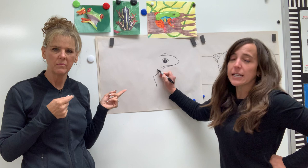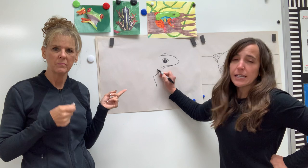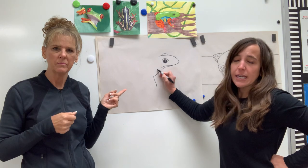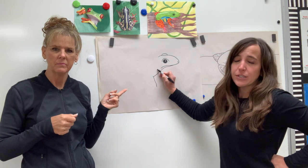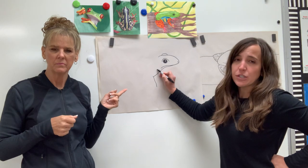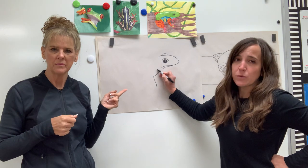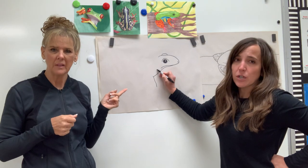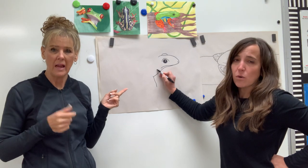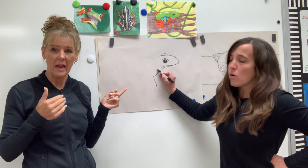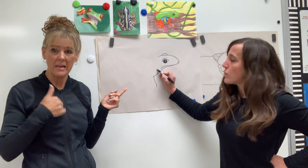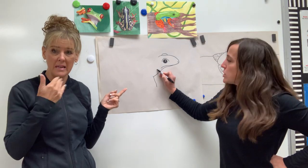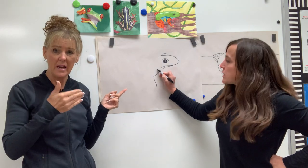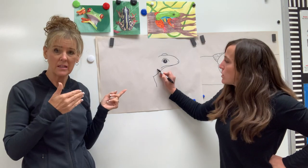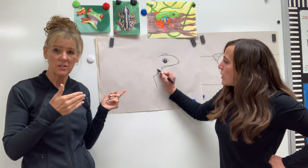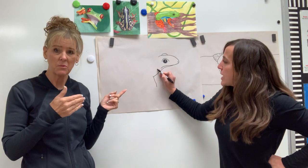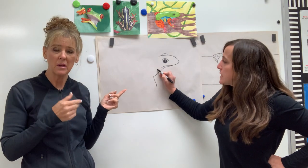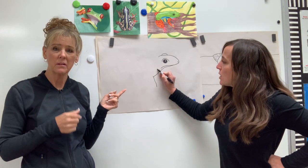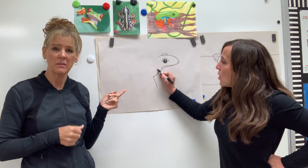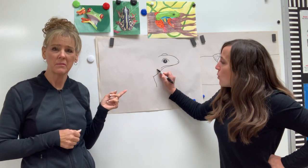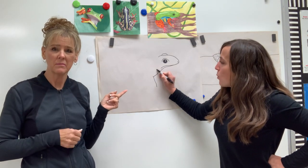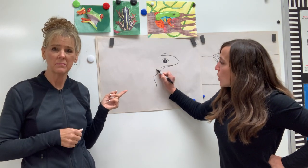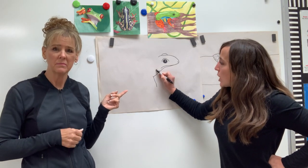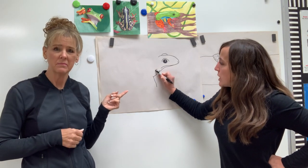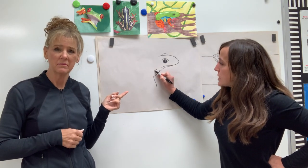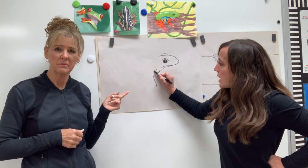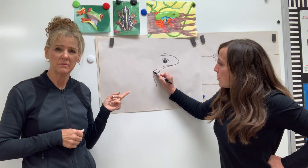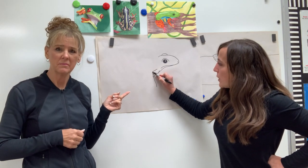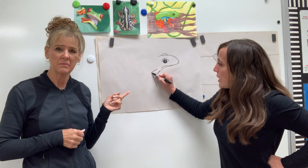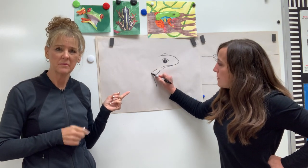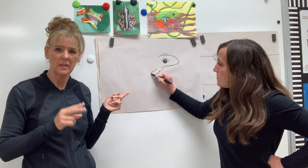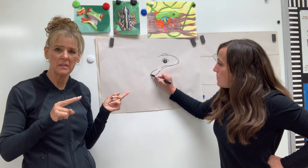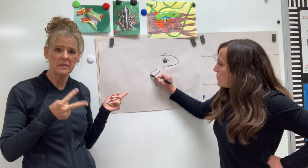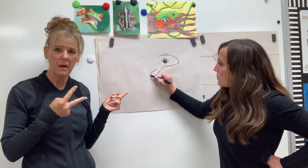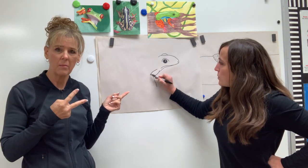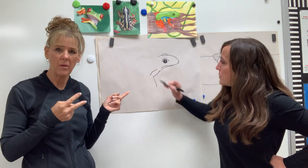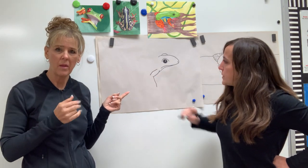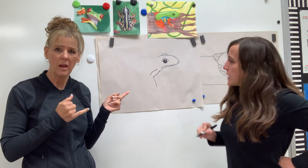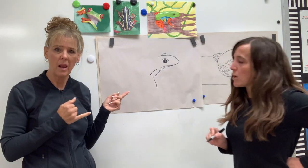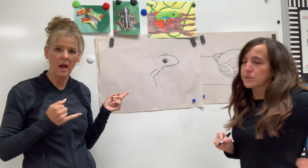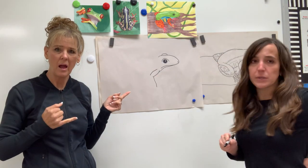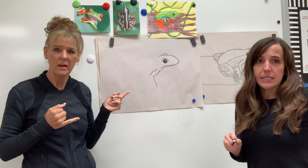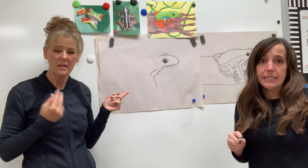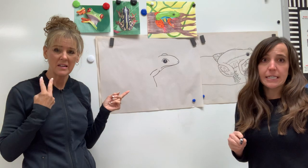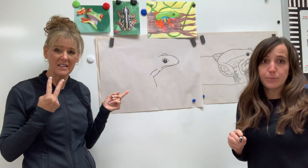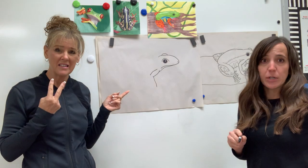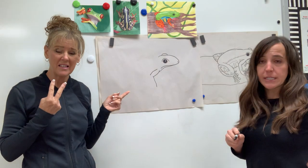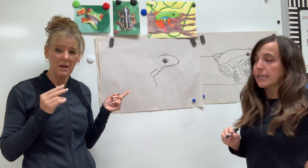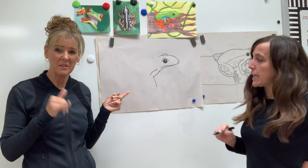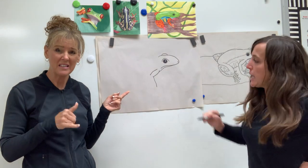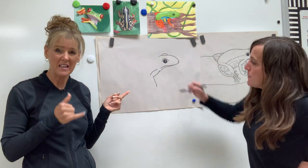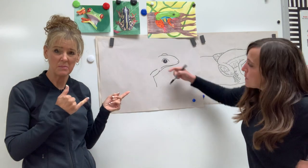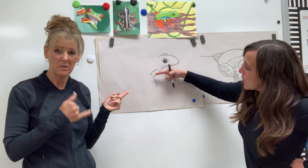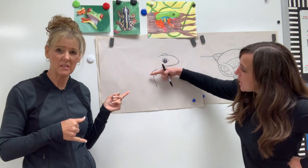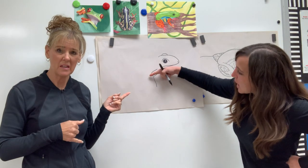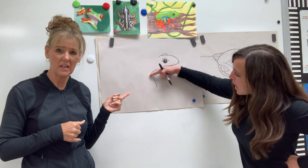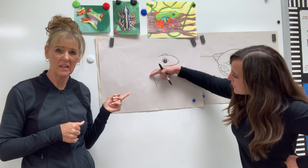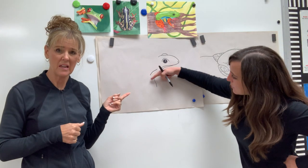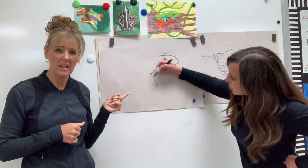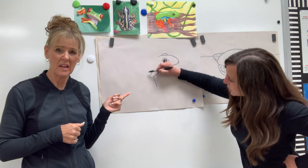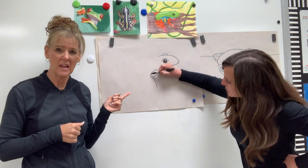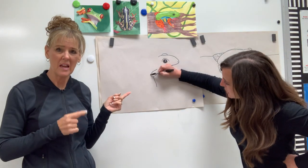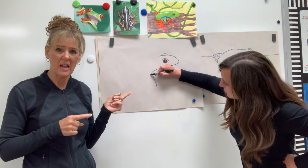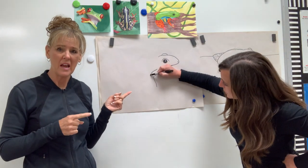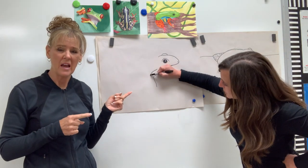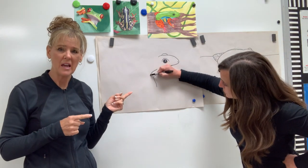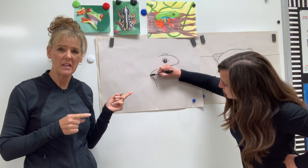pretty skinny next to it, go over just a little ways. We're gonna double it. See how it stays pretty skinny? And